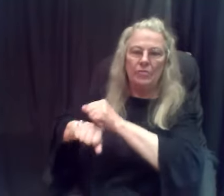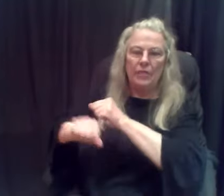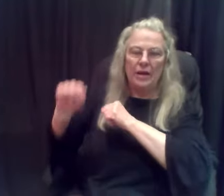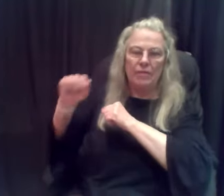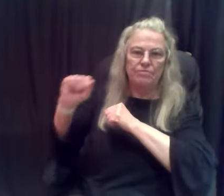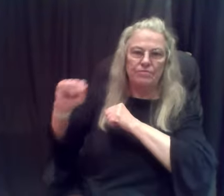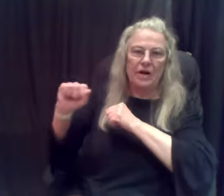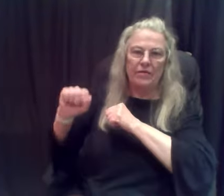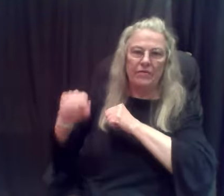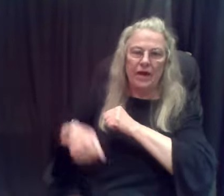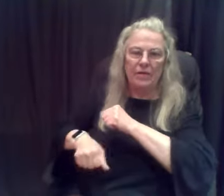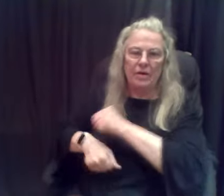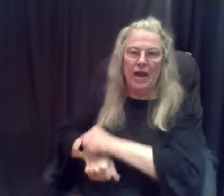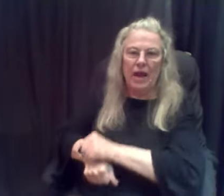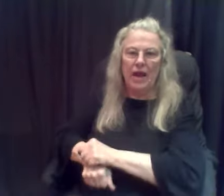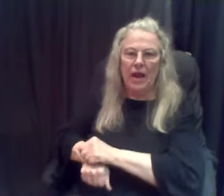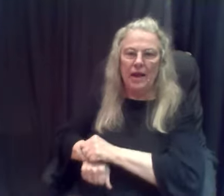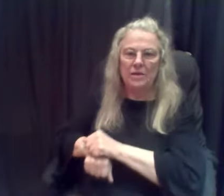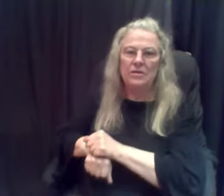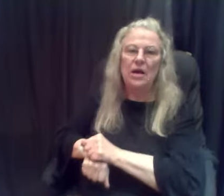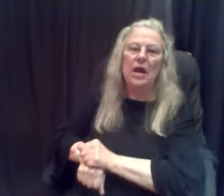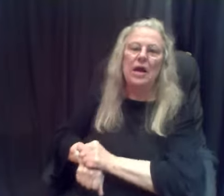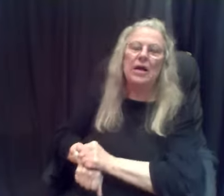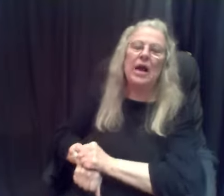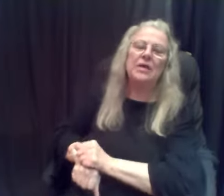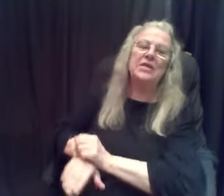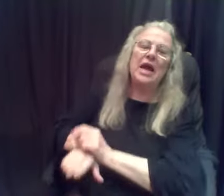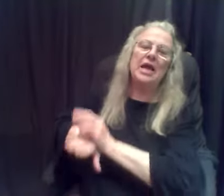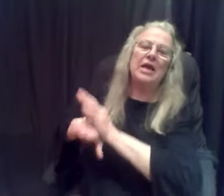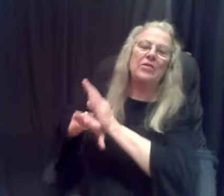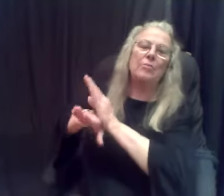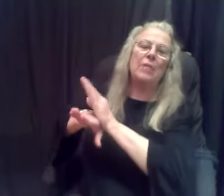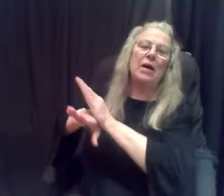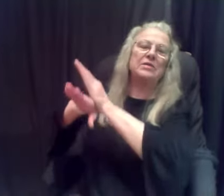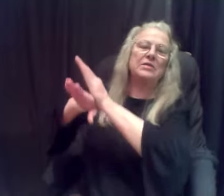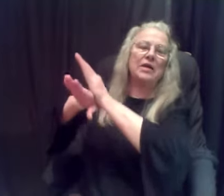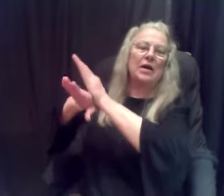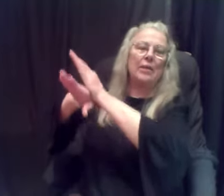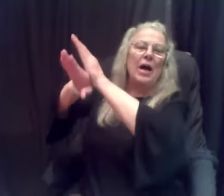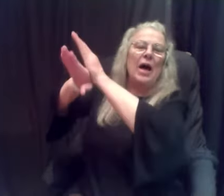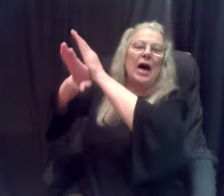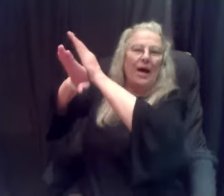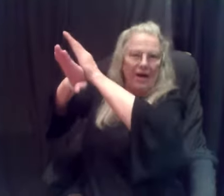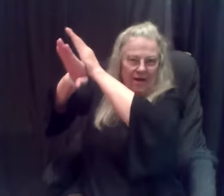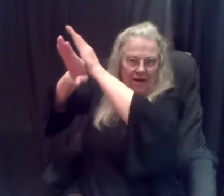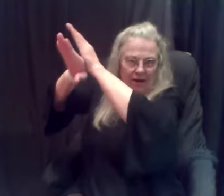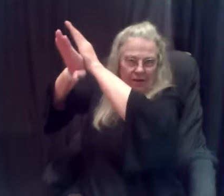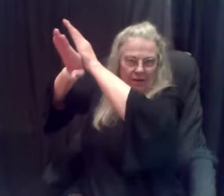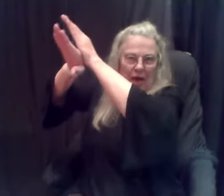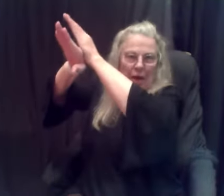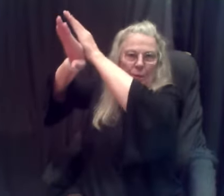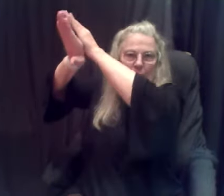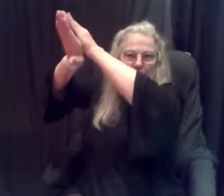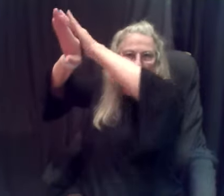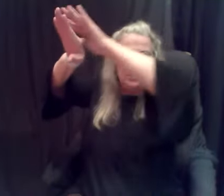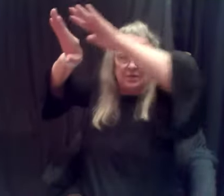the kind of like the A hands, and taking the mountains up high, because then